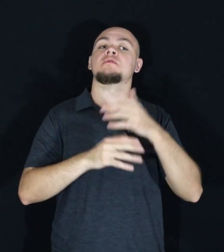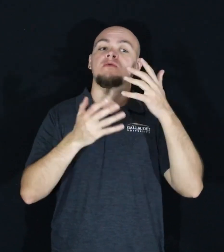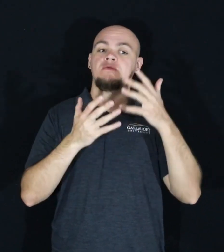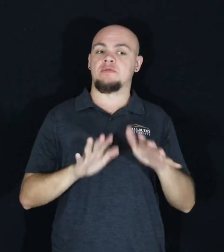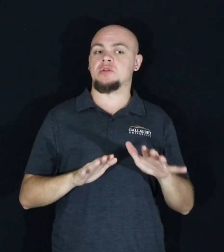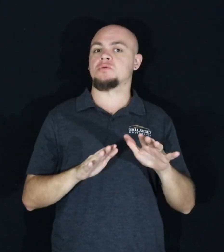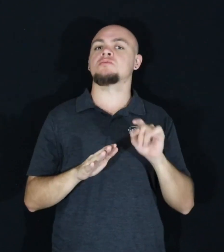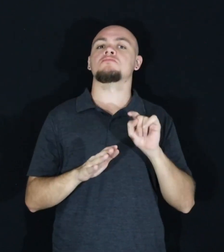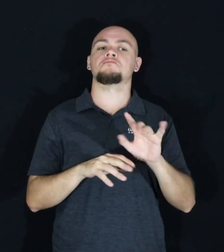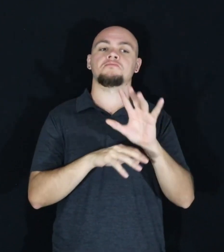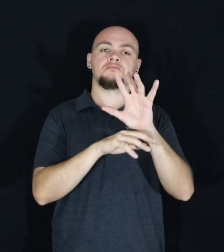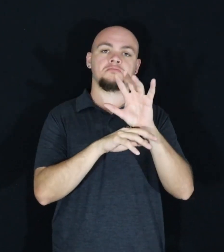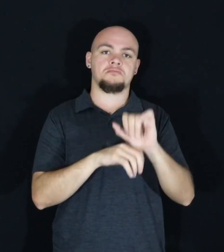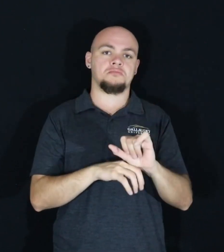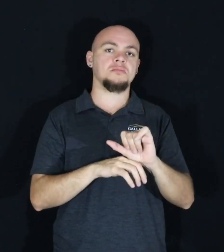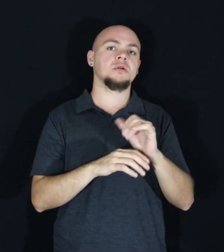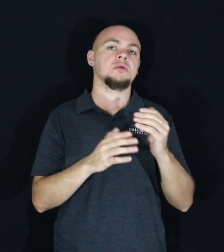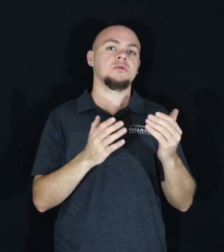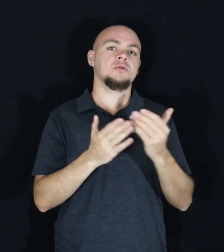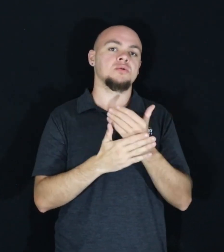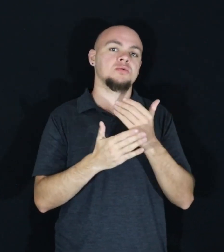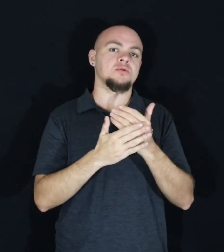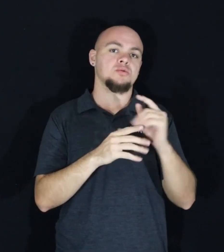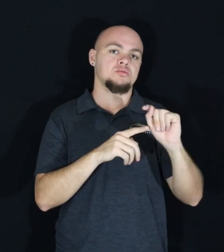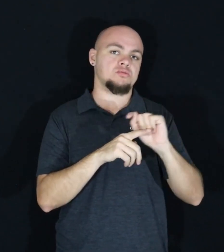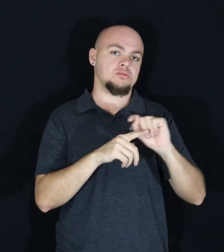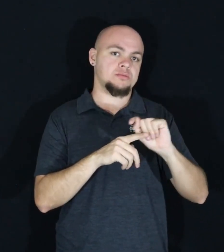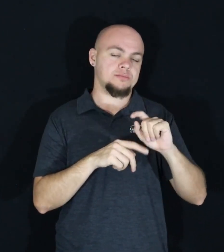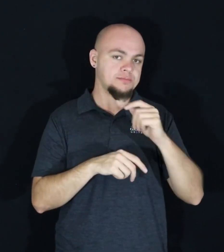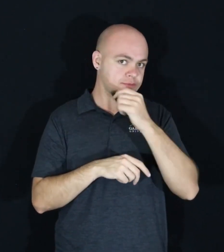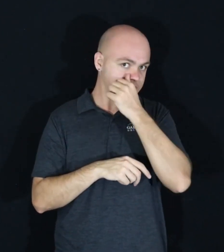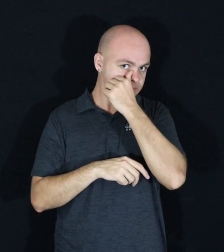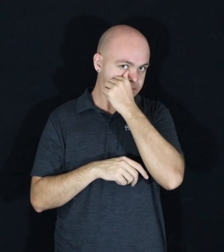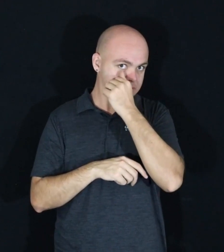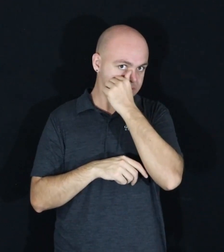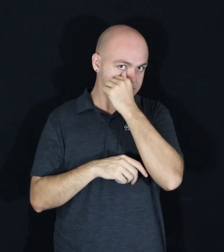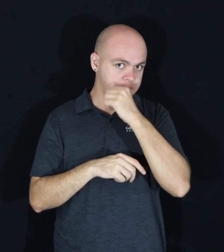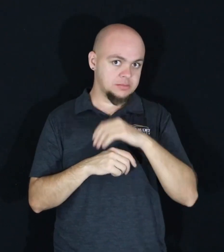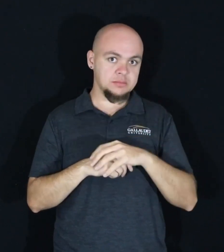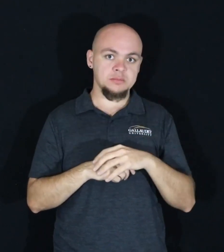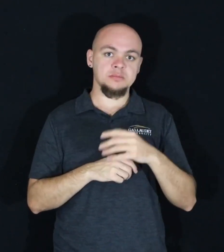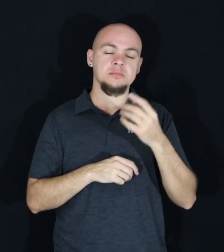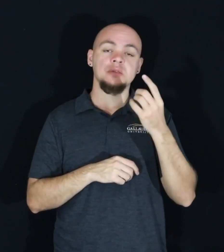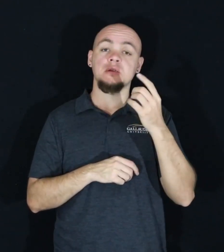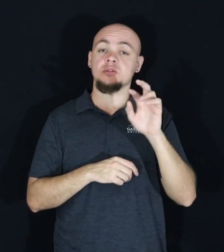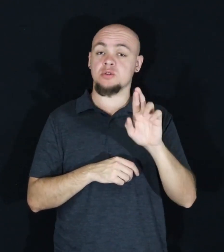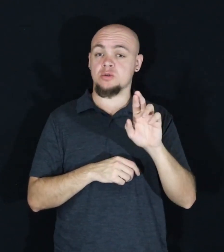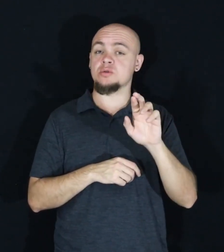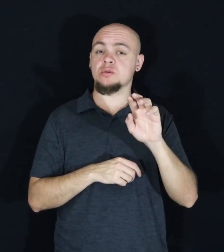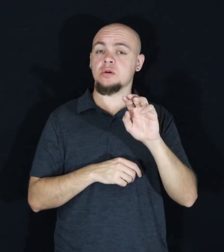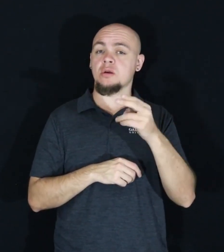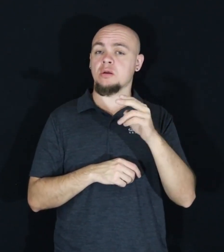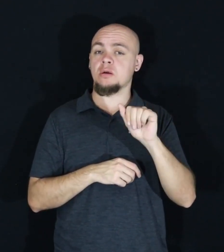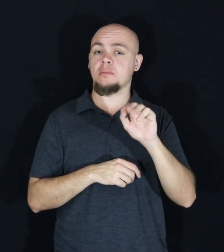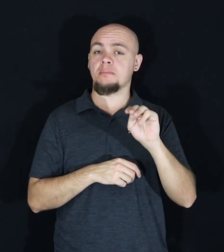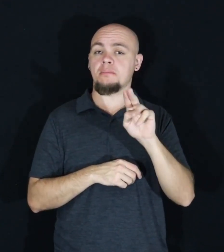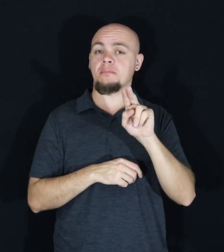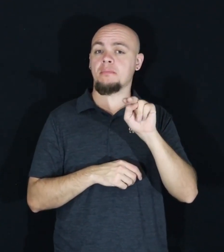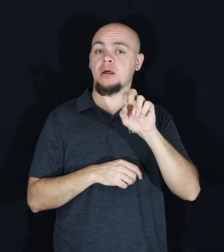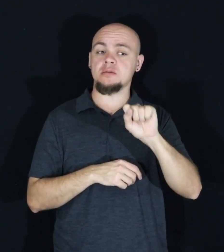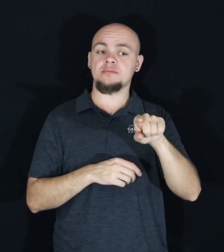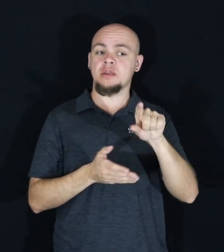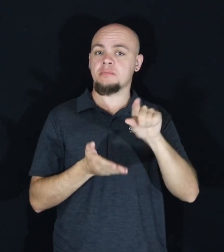get used to their new condition. Dr. Maltz published his theory in a